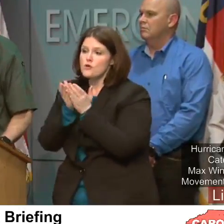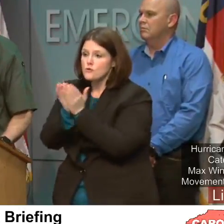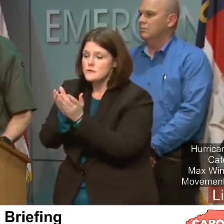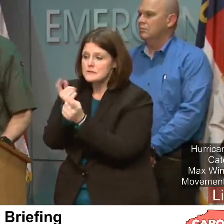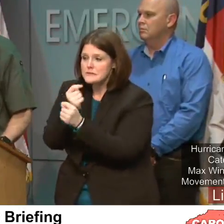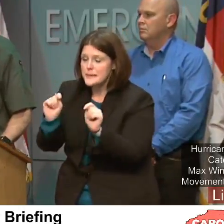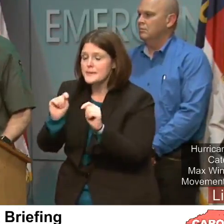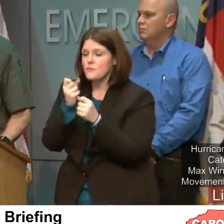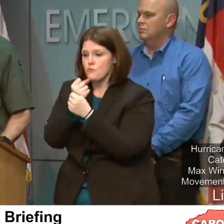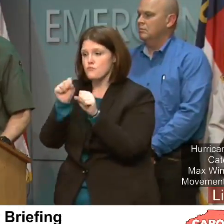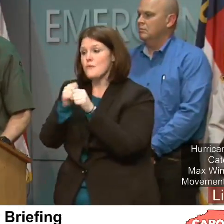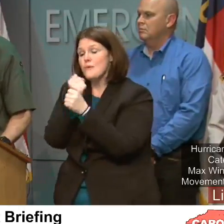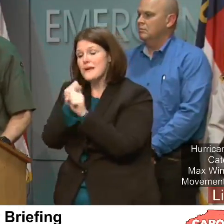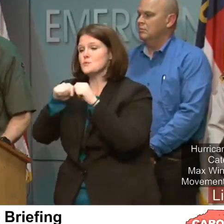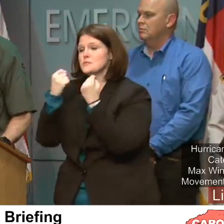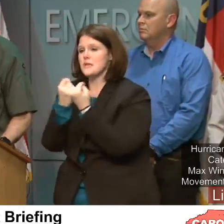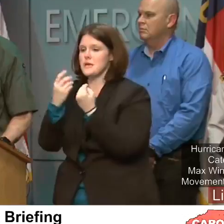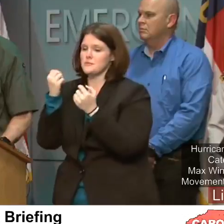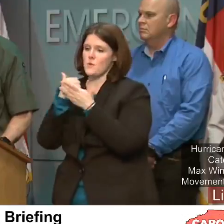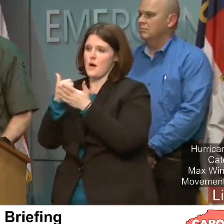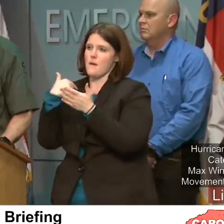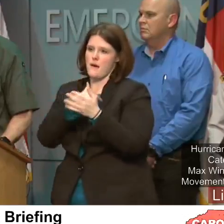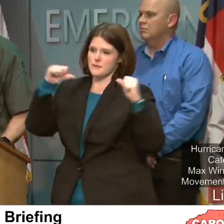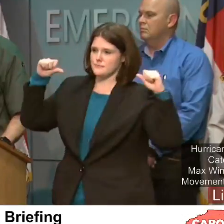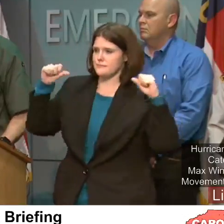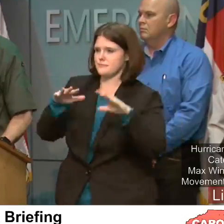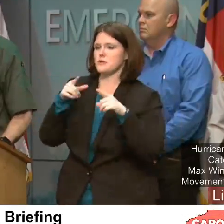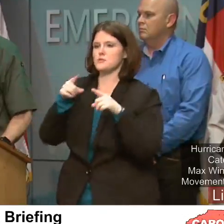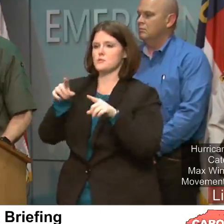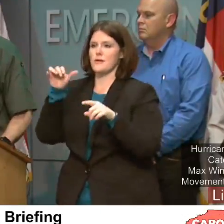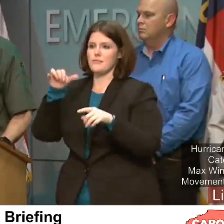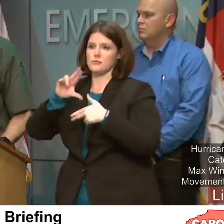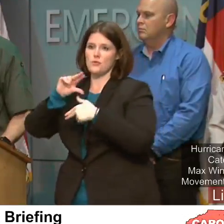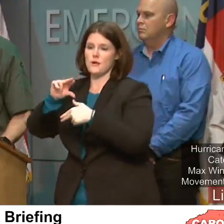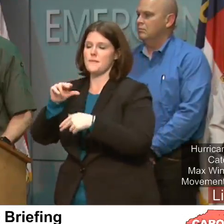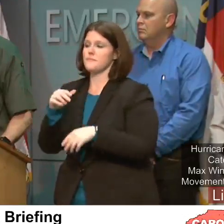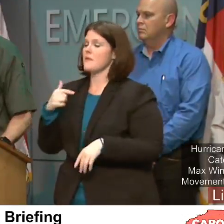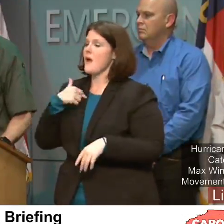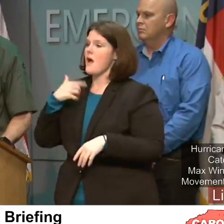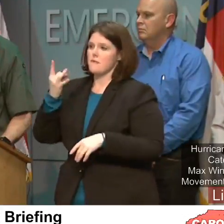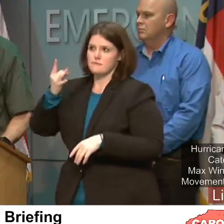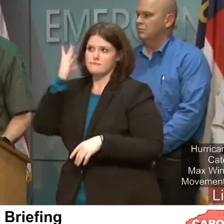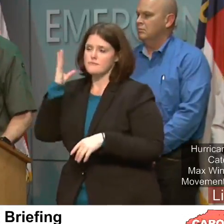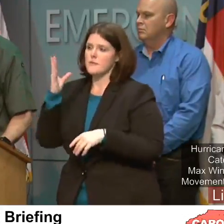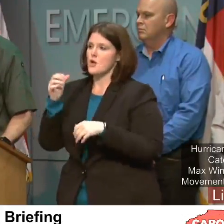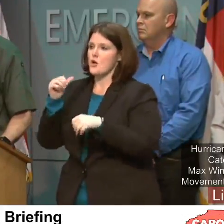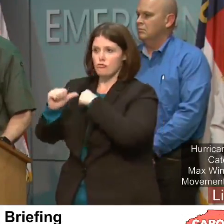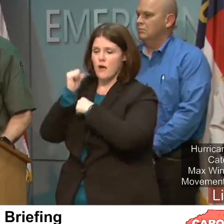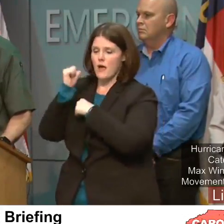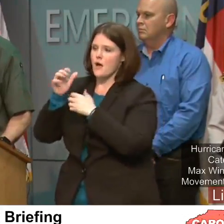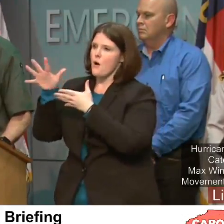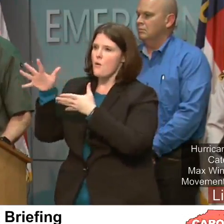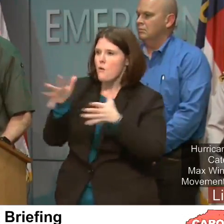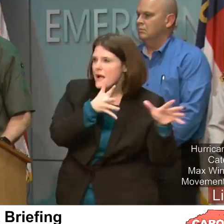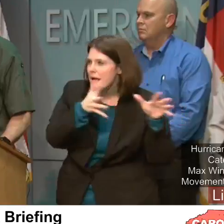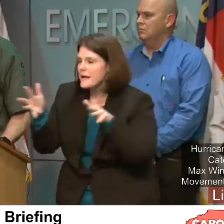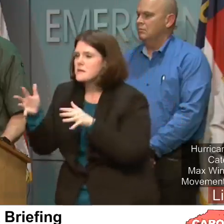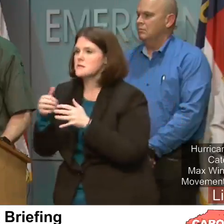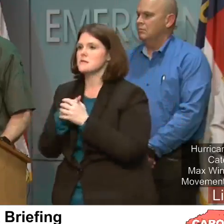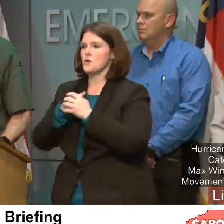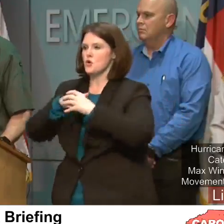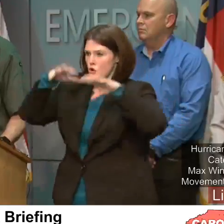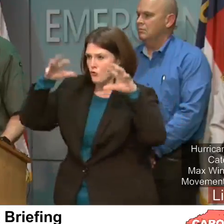generators to aggressively surge during the response. With the triple threat of high winds, historical